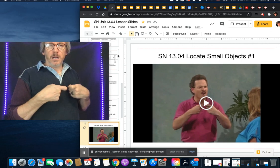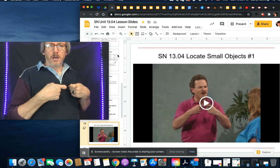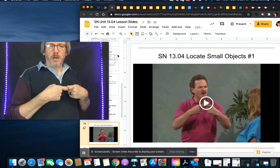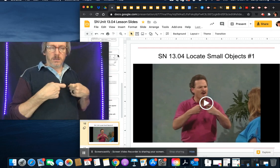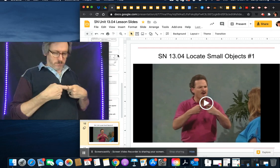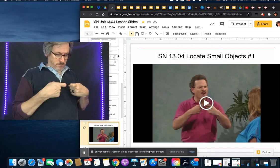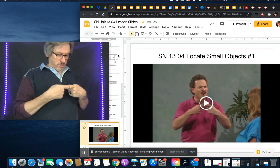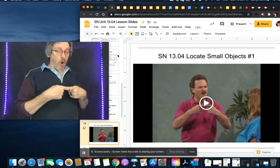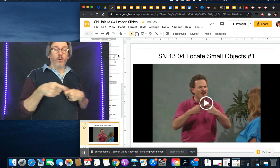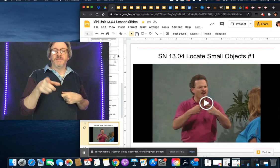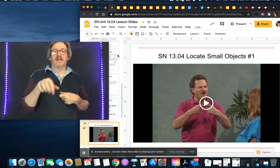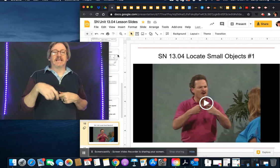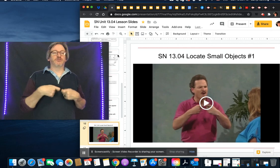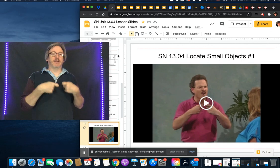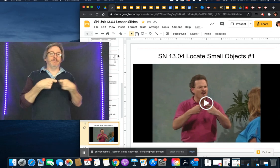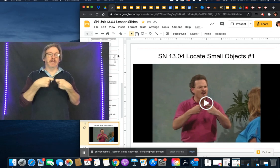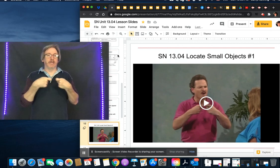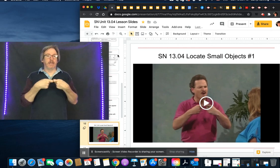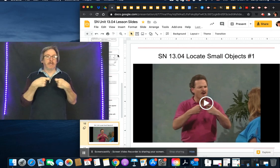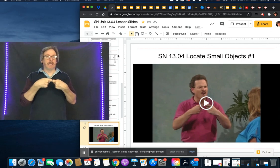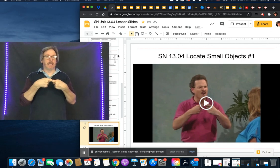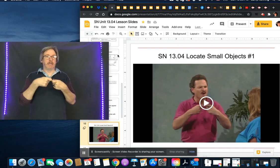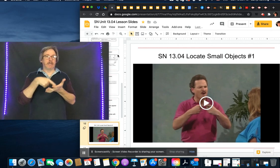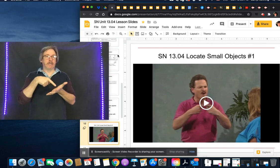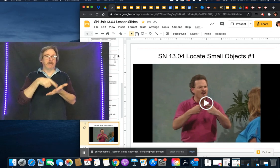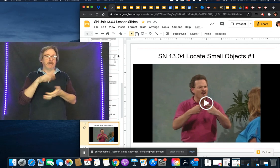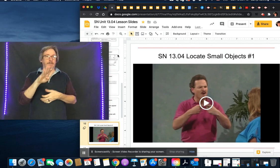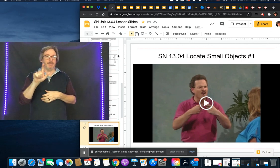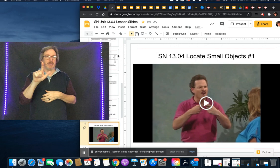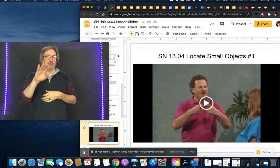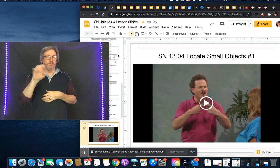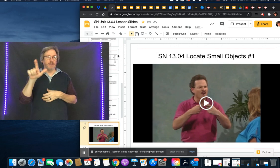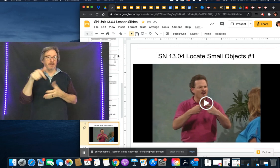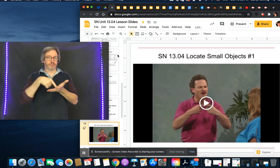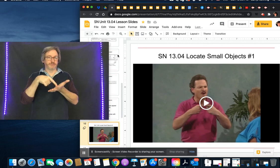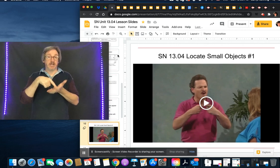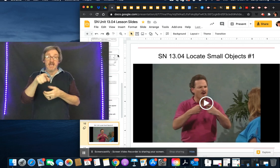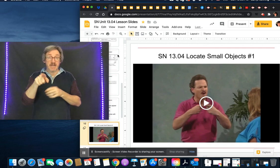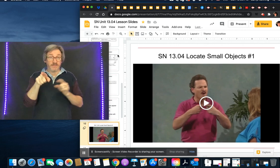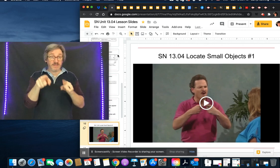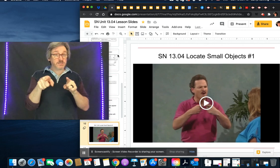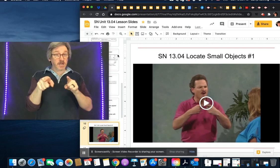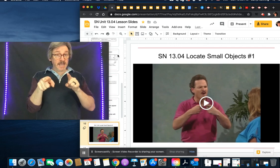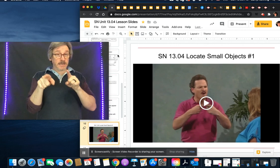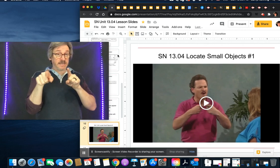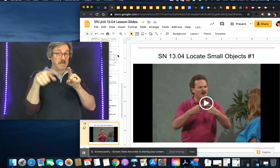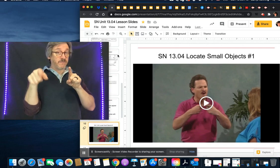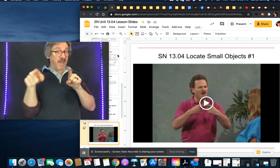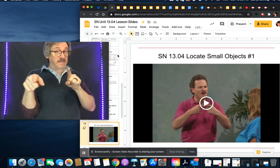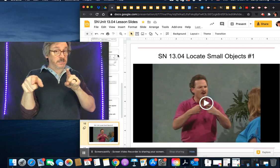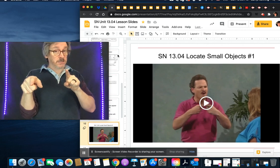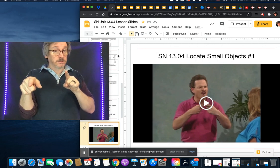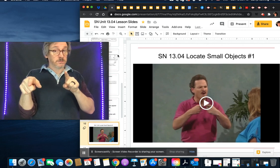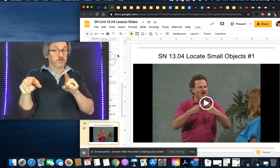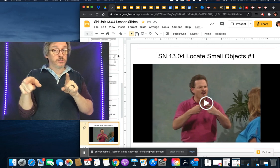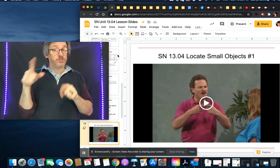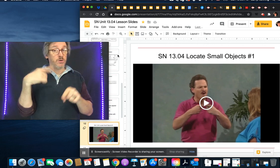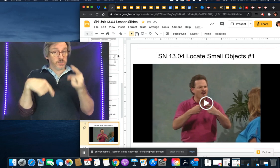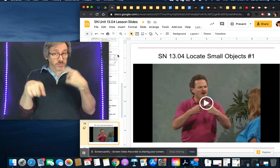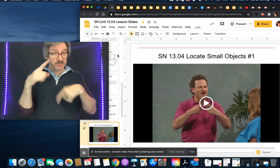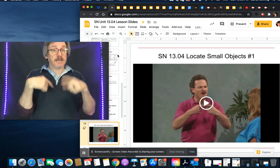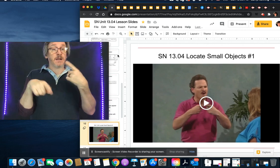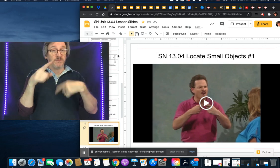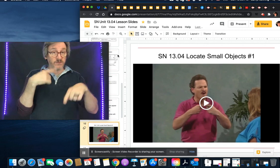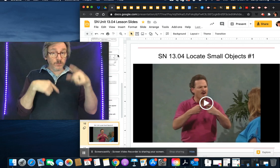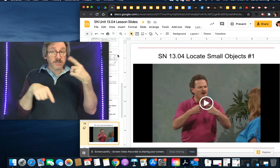the electric bill. Bill. Now these are, again, they sign fast. So